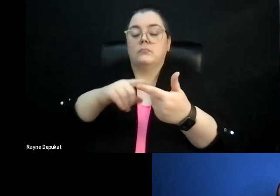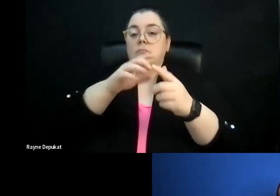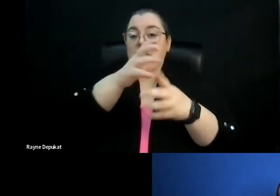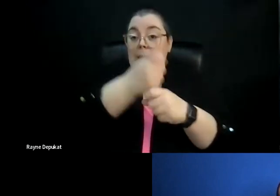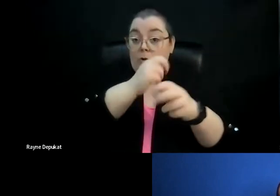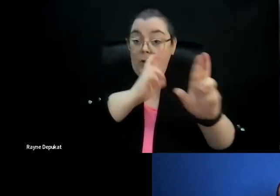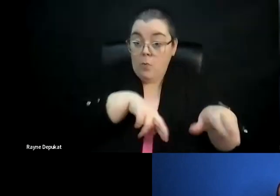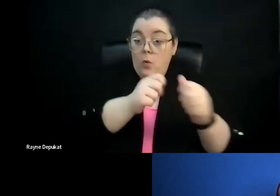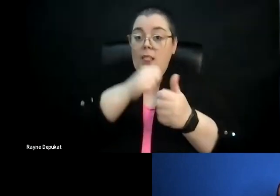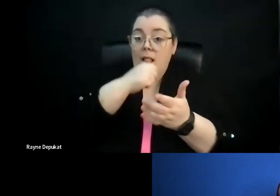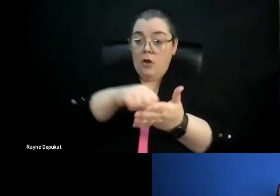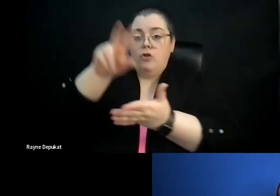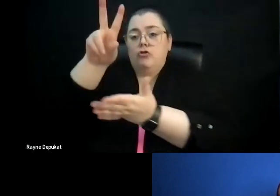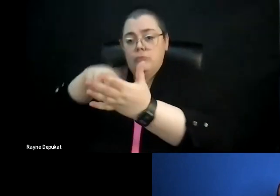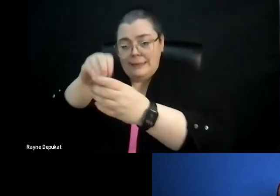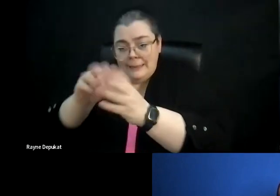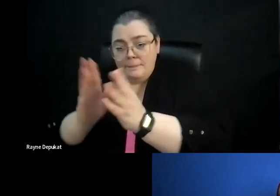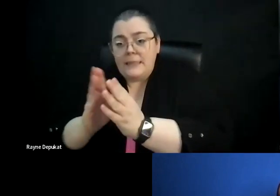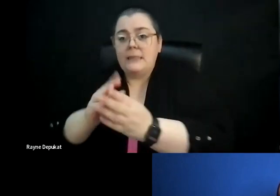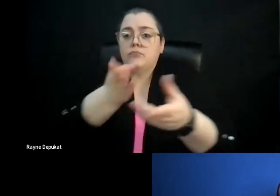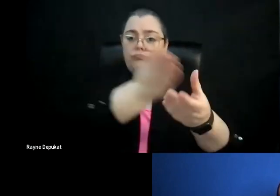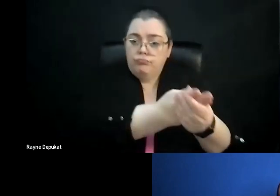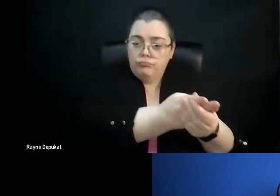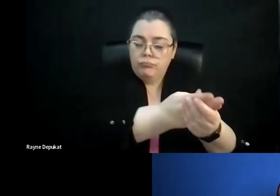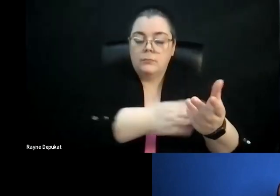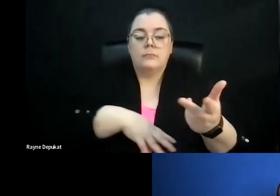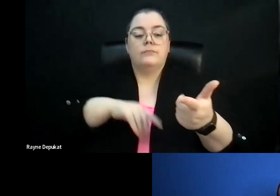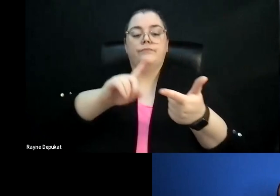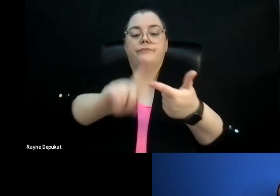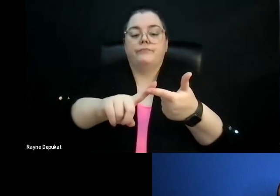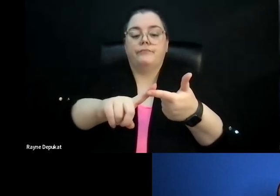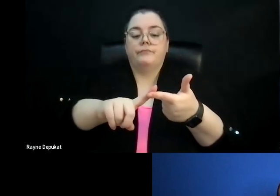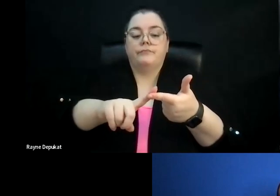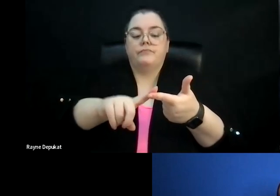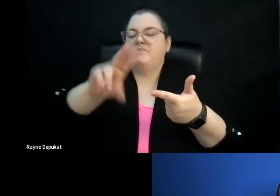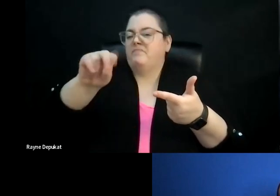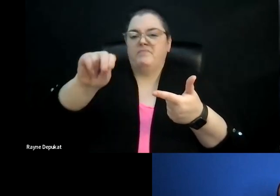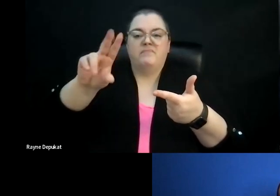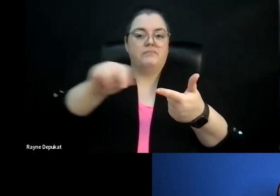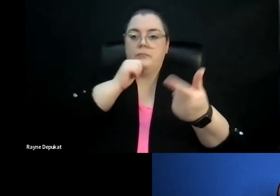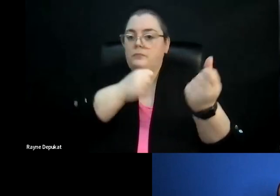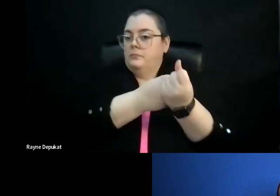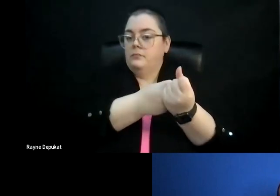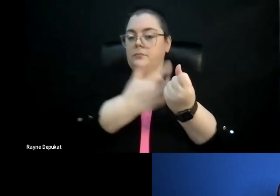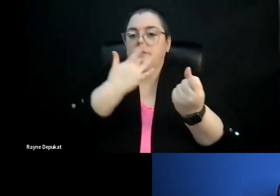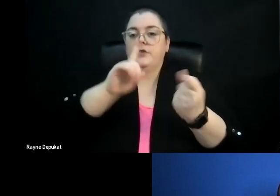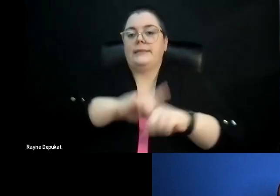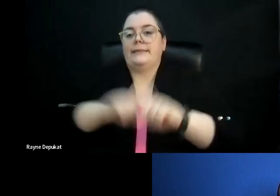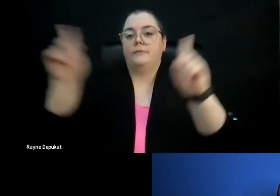yes, I do, I support this process. I support the summary report with the letter and also having it on